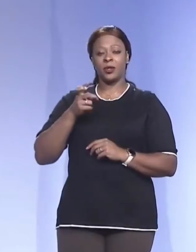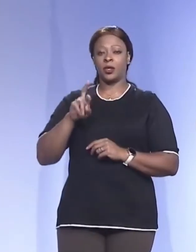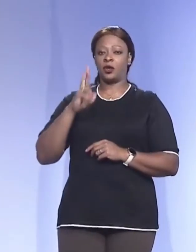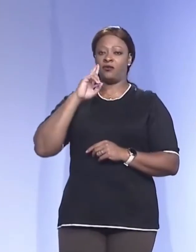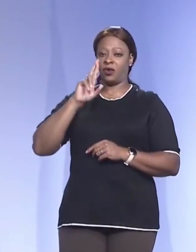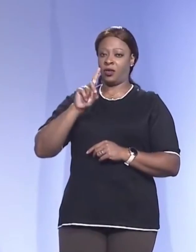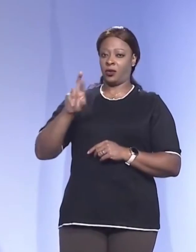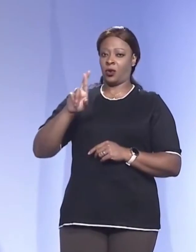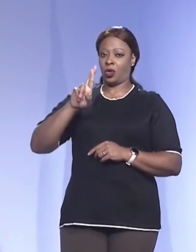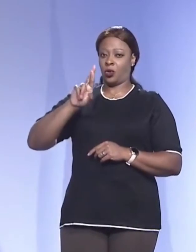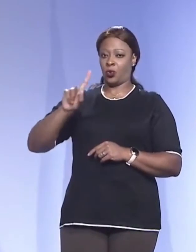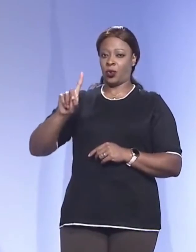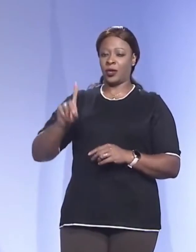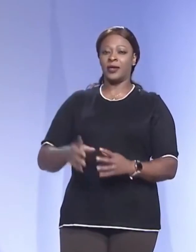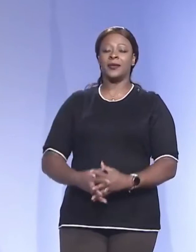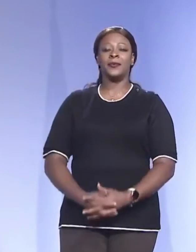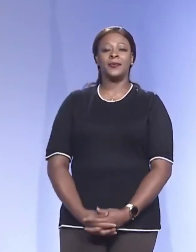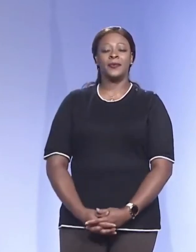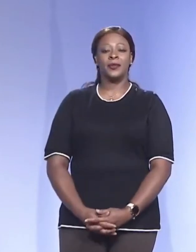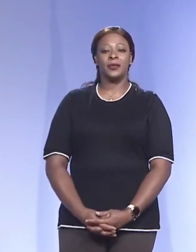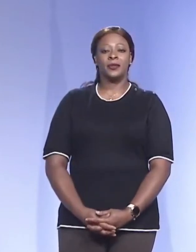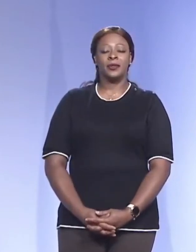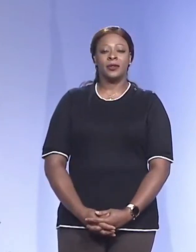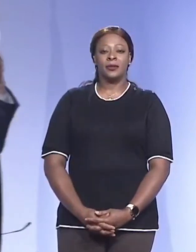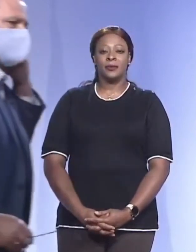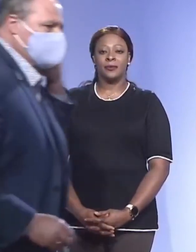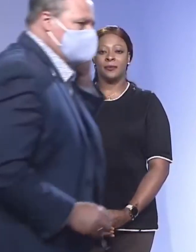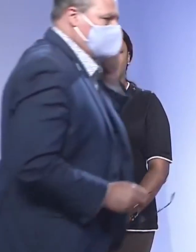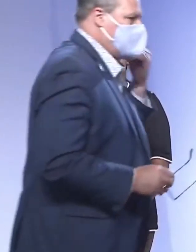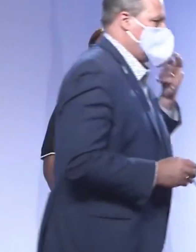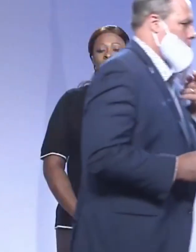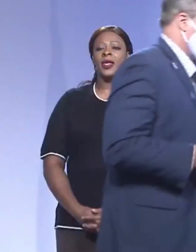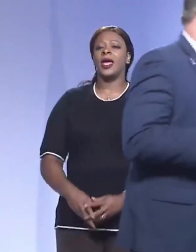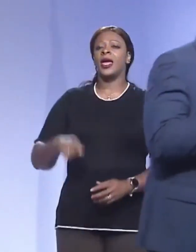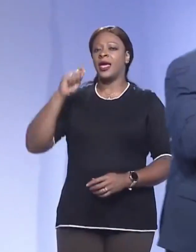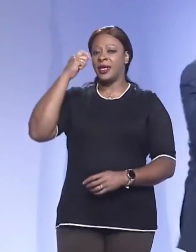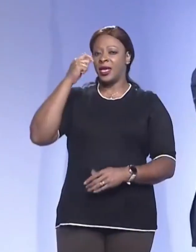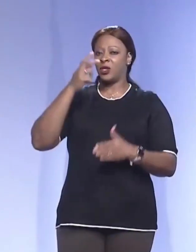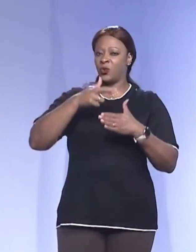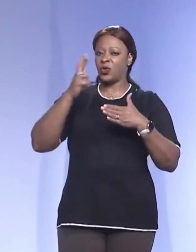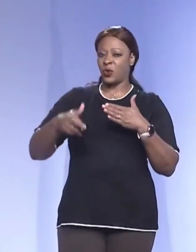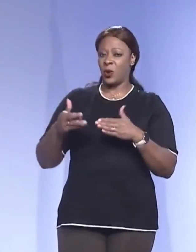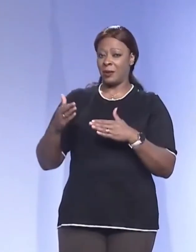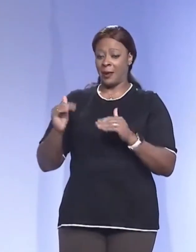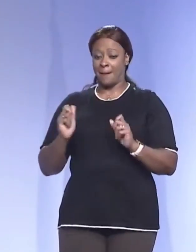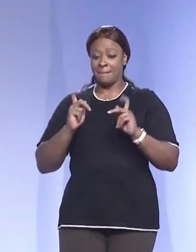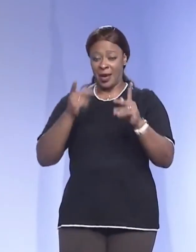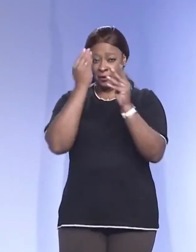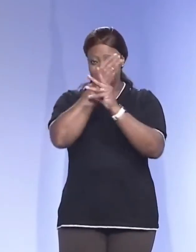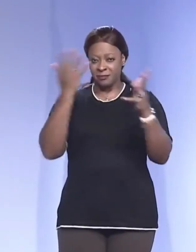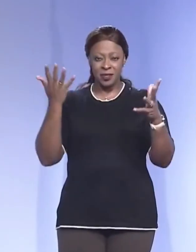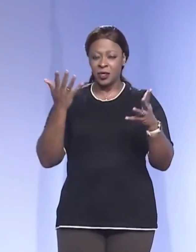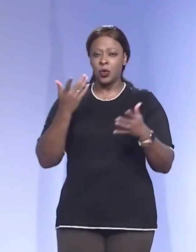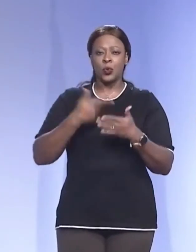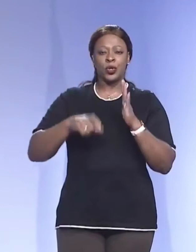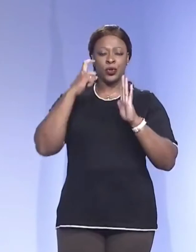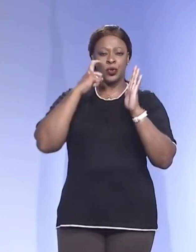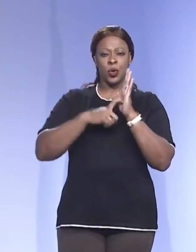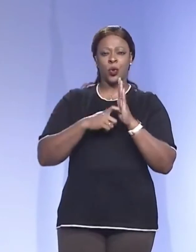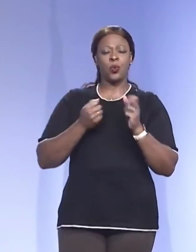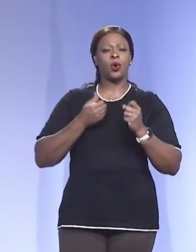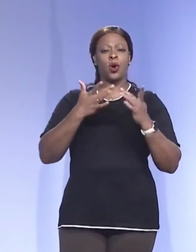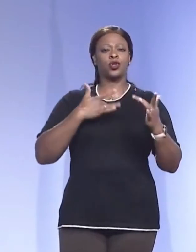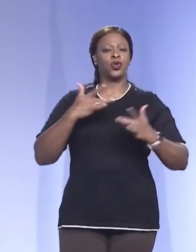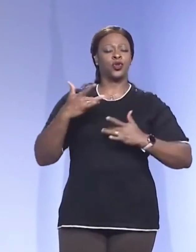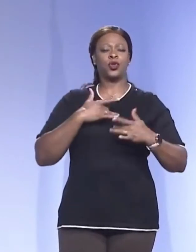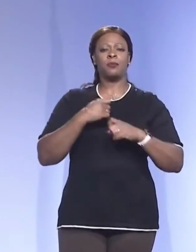Rudd. What is the turnaround time on tests that you're seeing right now that had caused some concern for you as